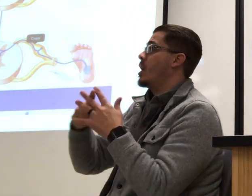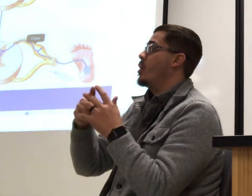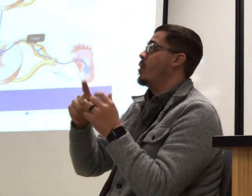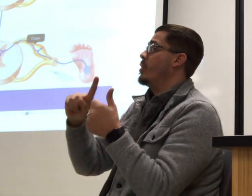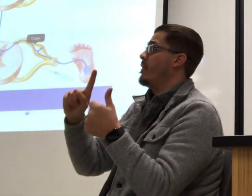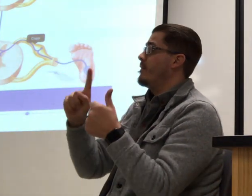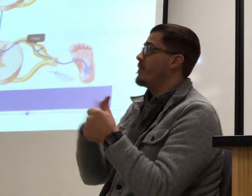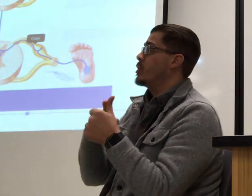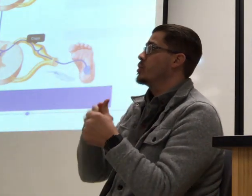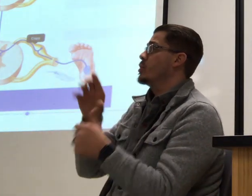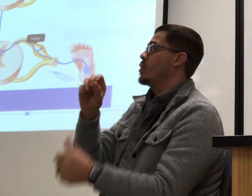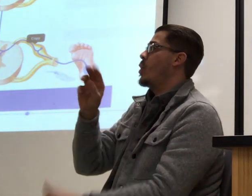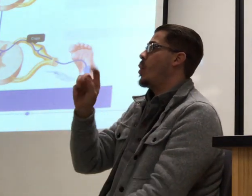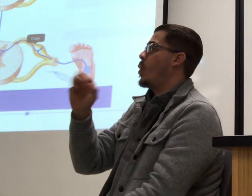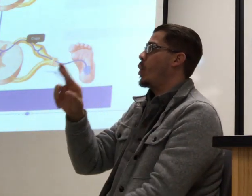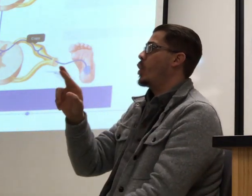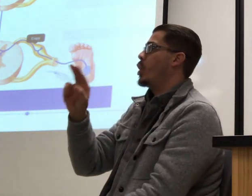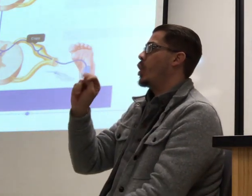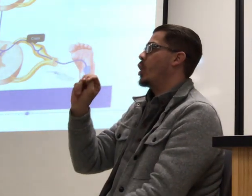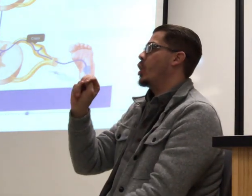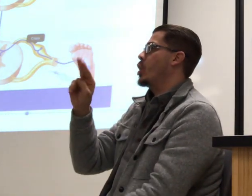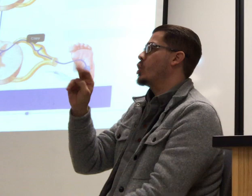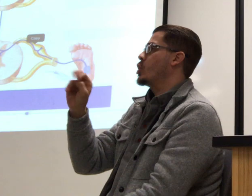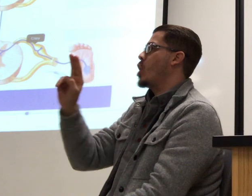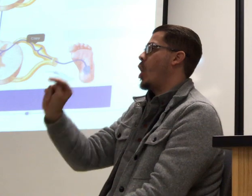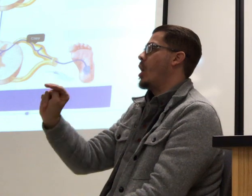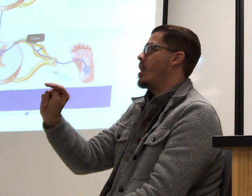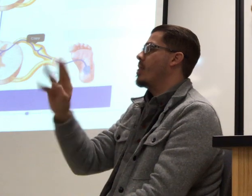order neuron. That's kind of what they call it.